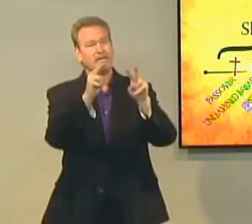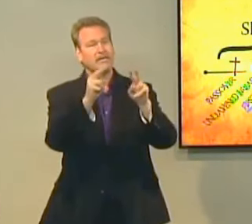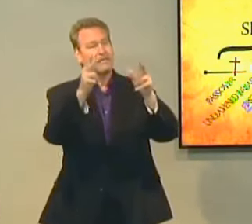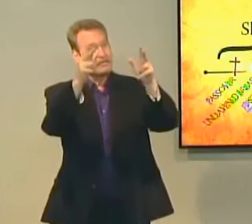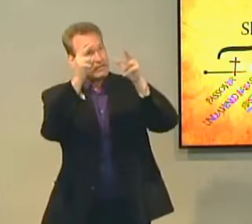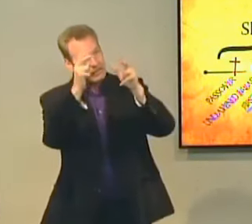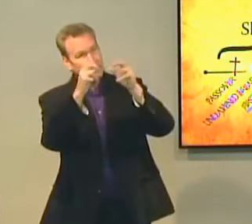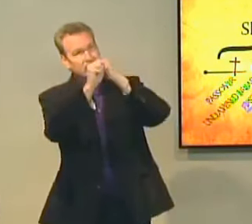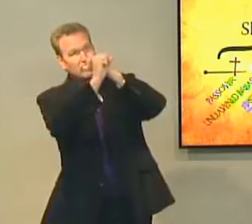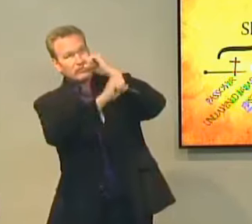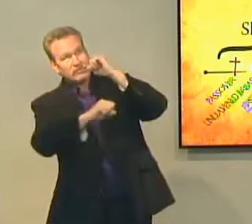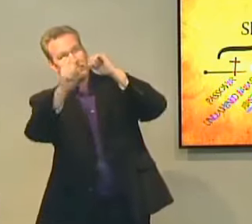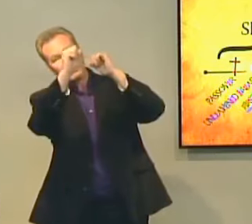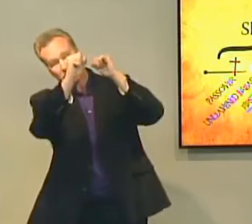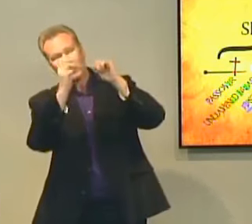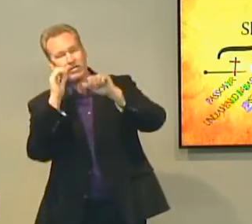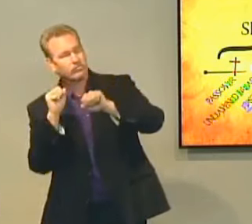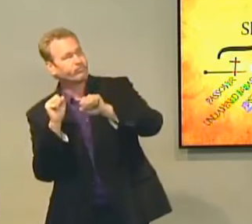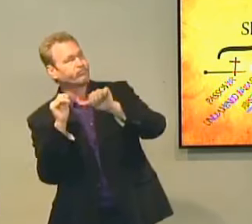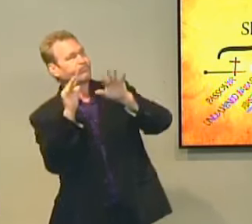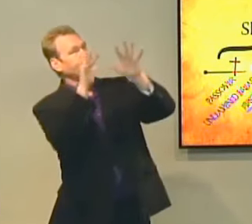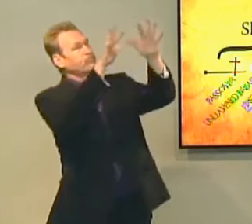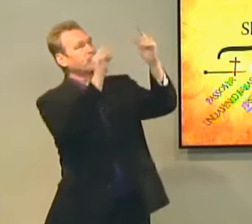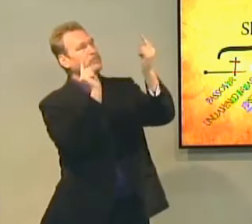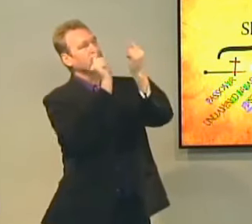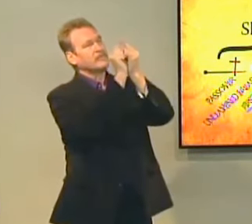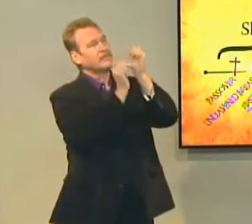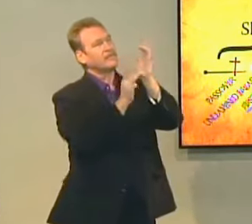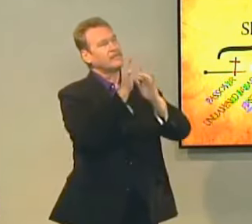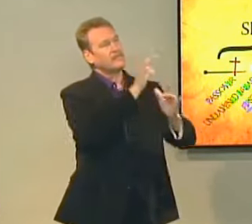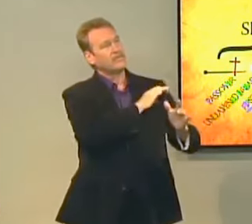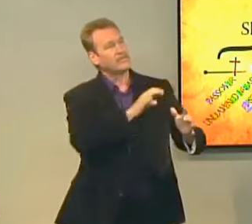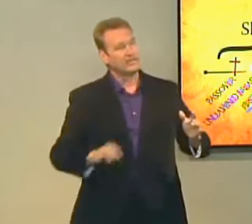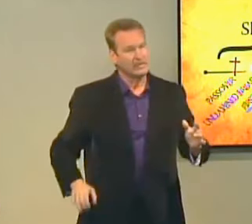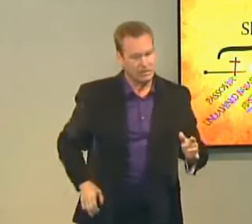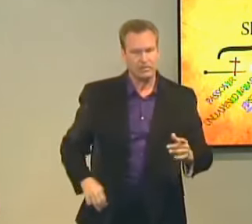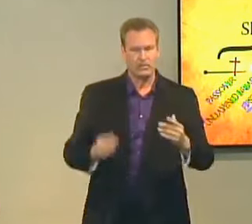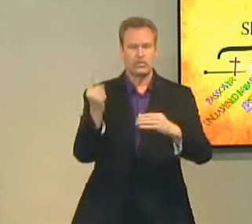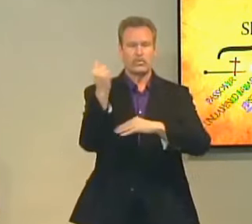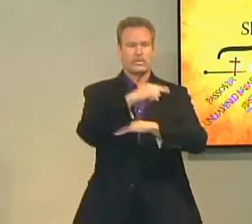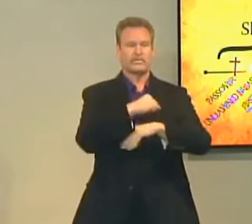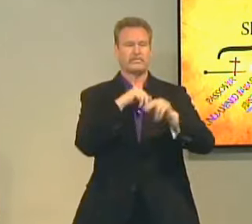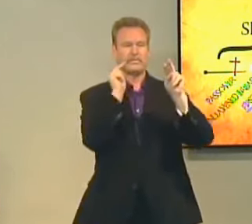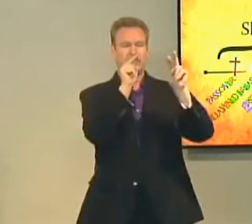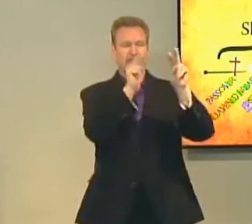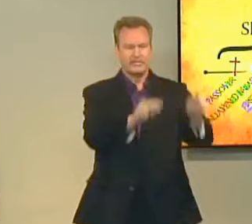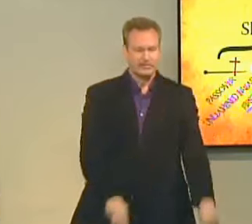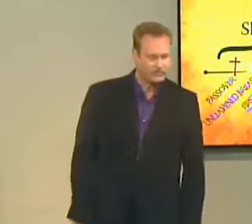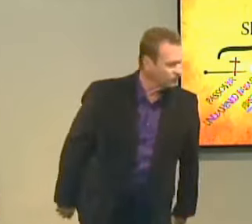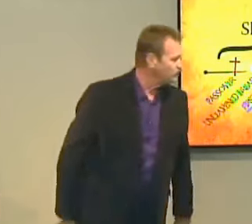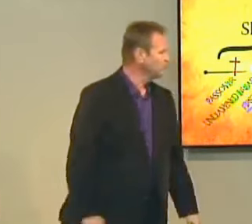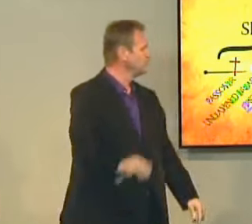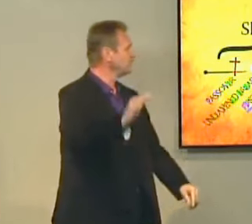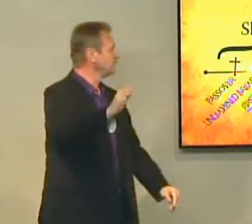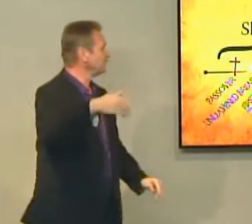We are looking forward. We are anticipating when the trumpet will sound, and we will meet Jesus Christ in the air. That is the day that we as